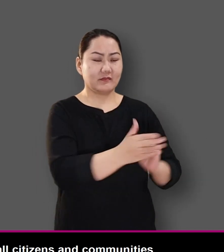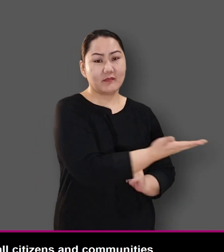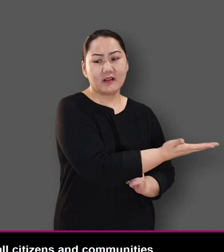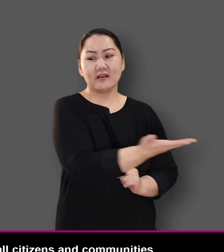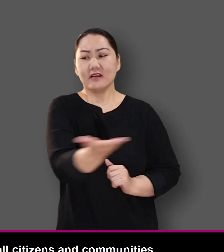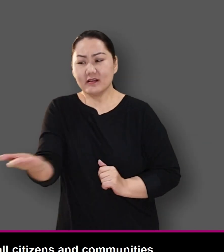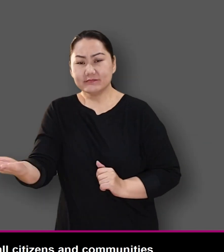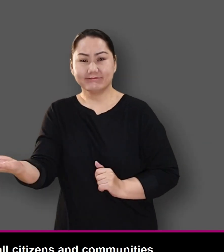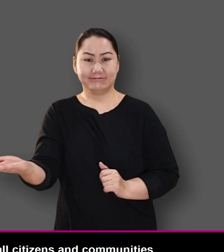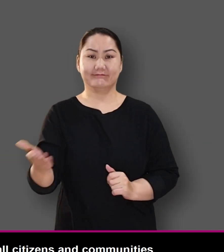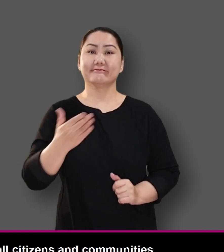communities,